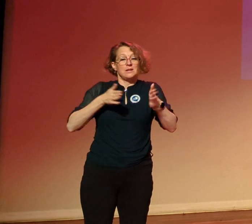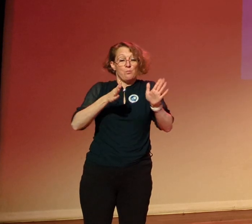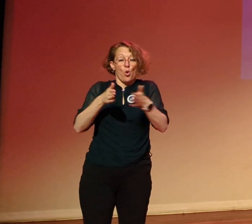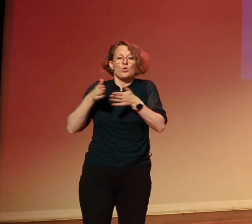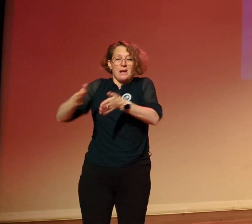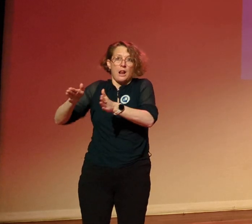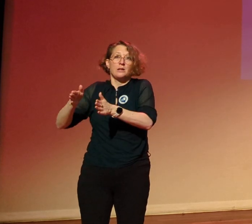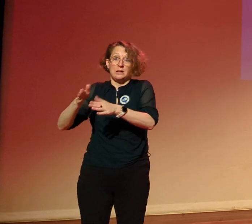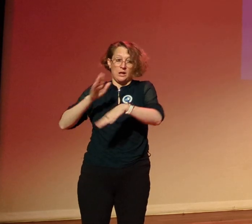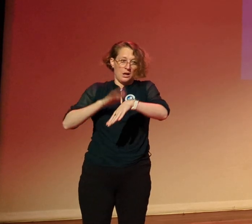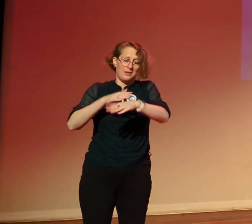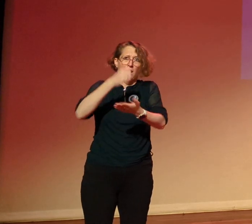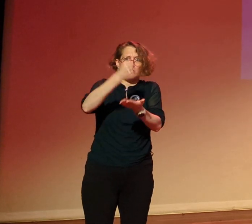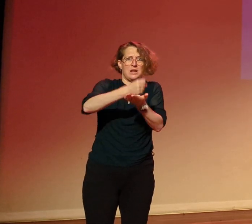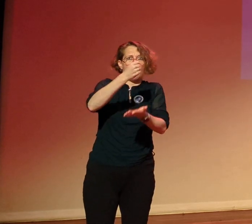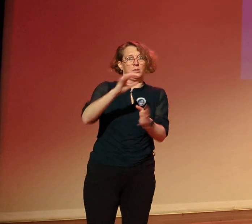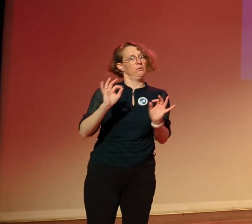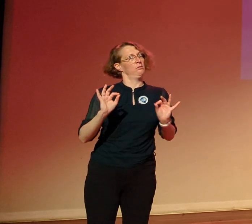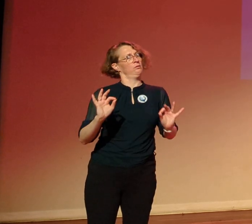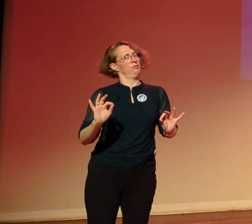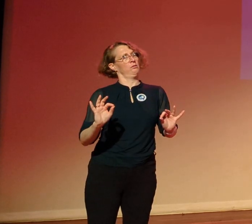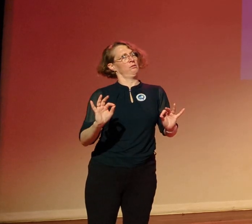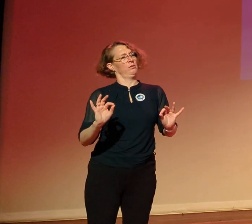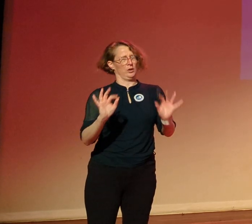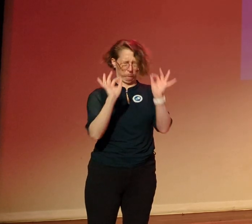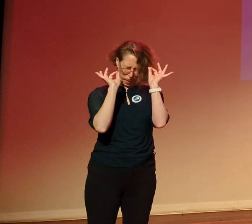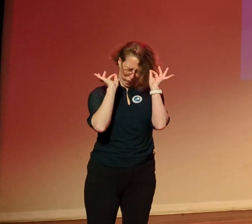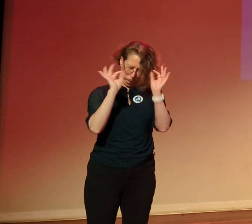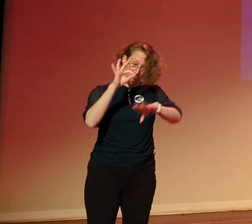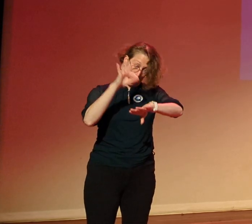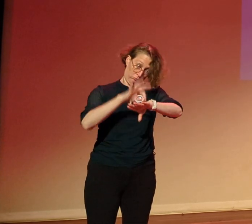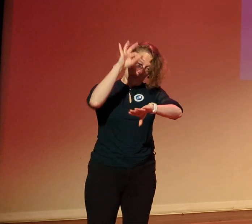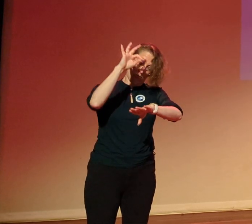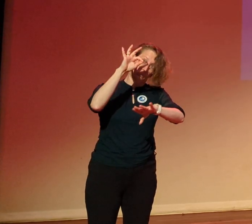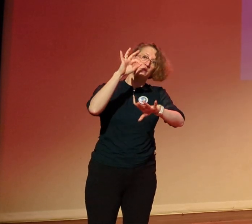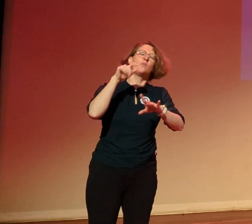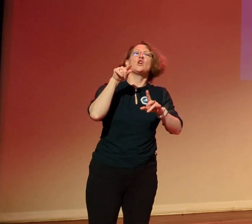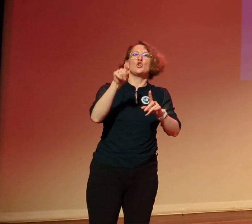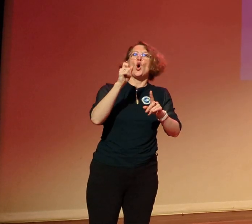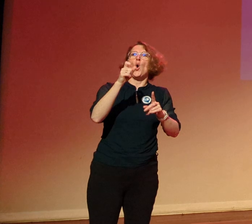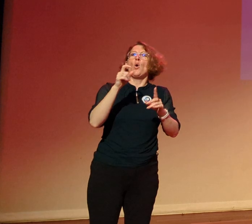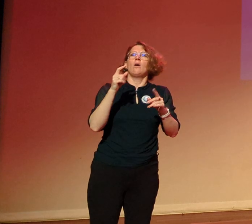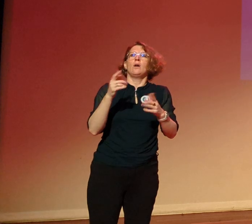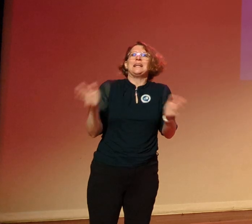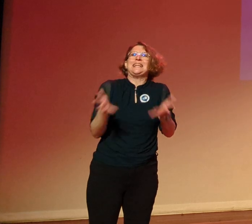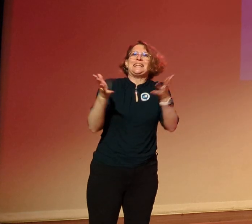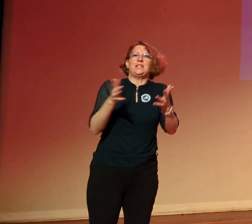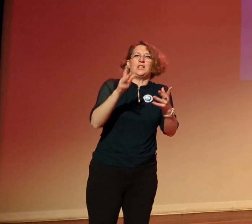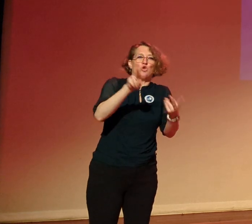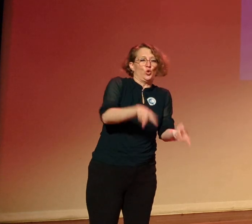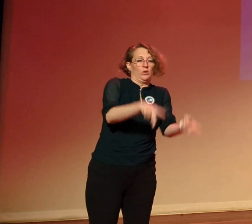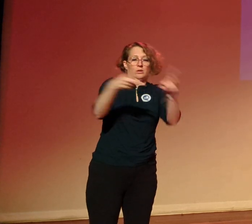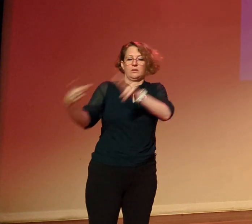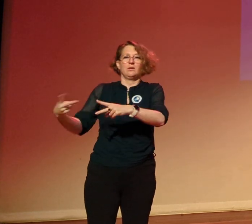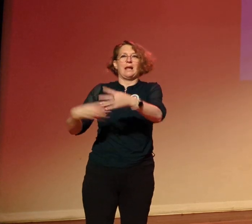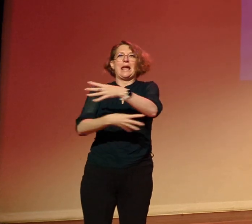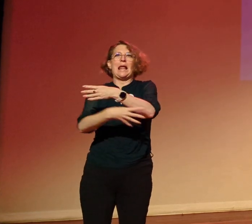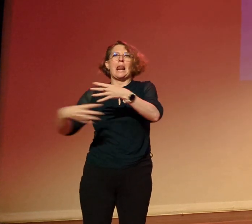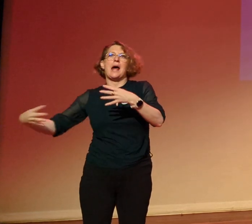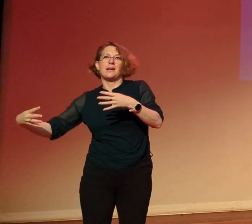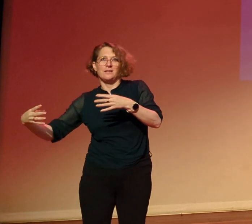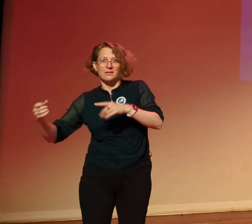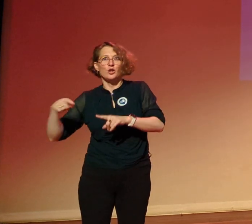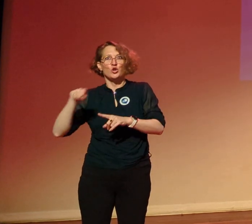very accurate time stamping, which can be used to translate into Elan and eliminate the time that a researcher has to